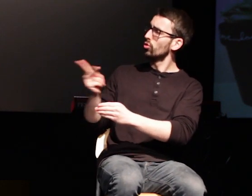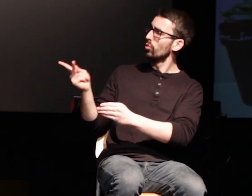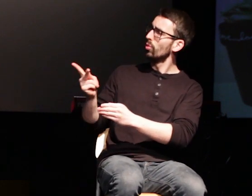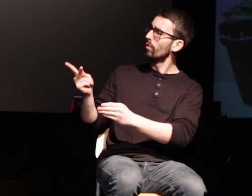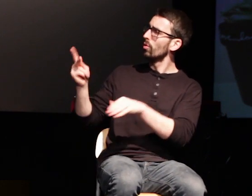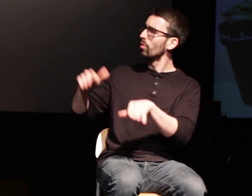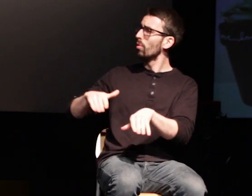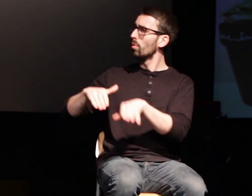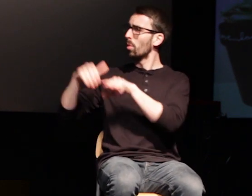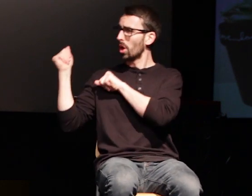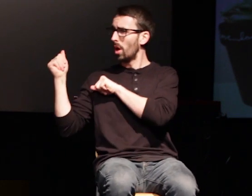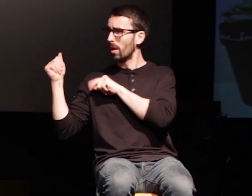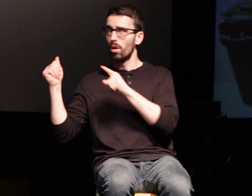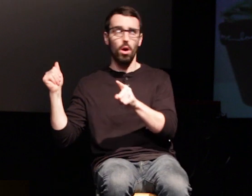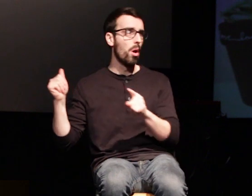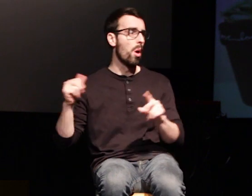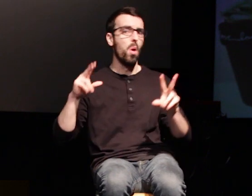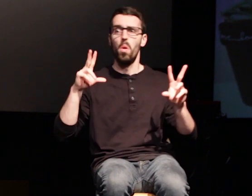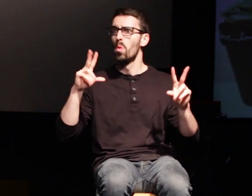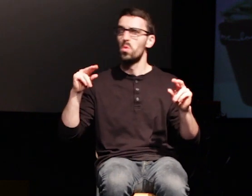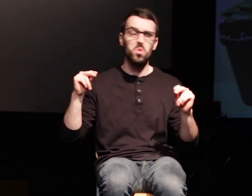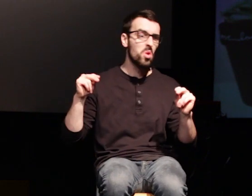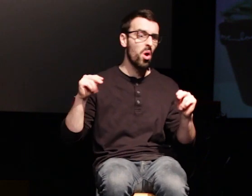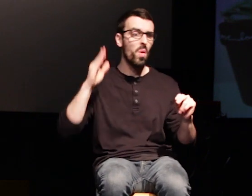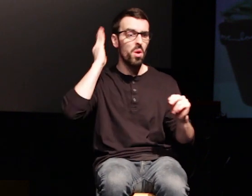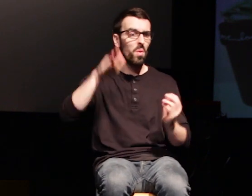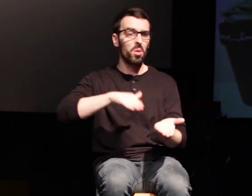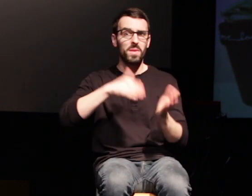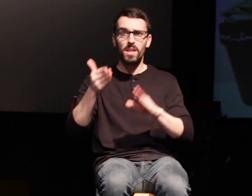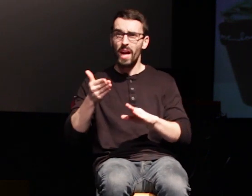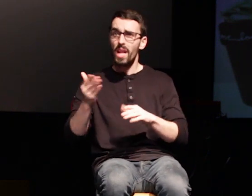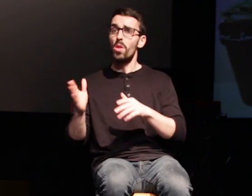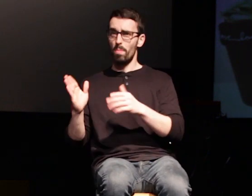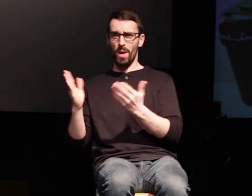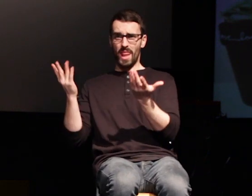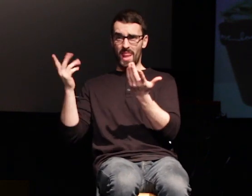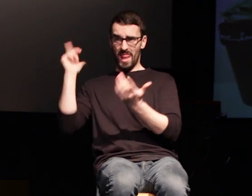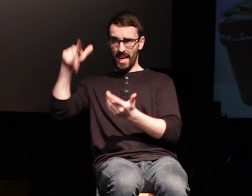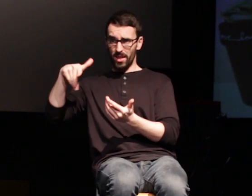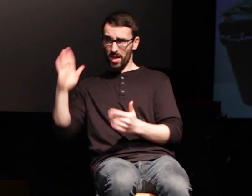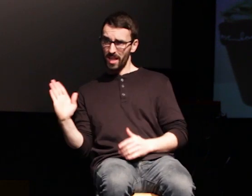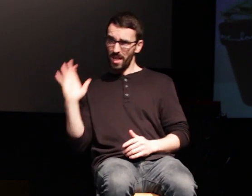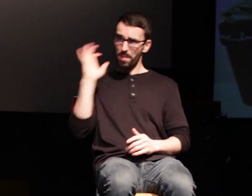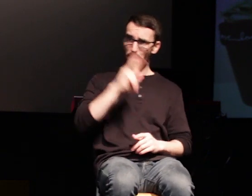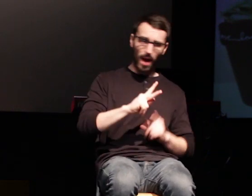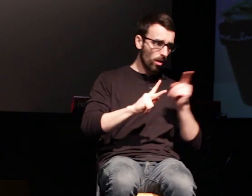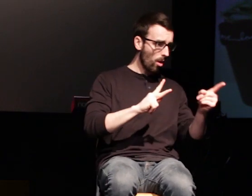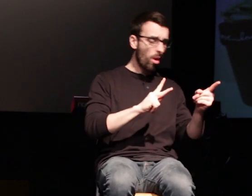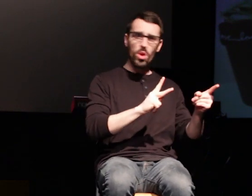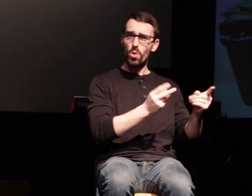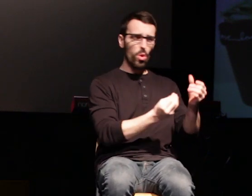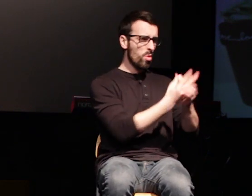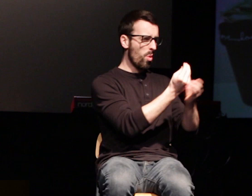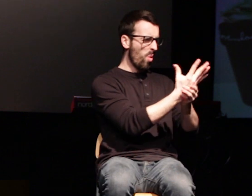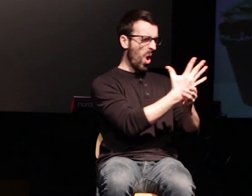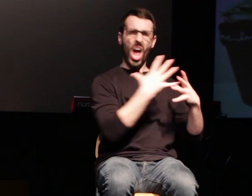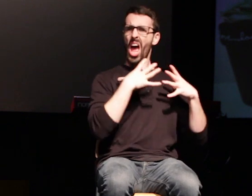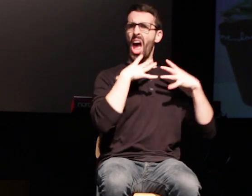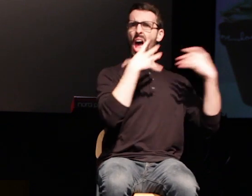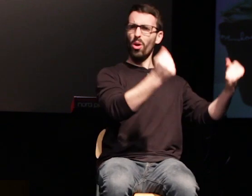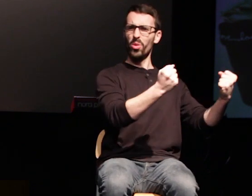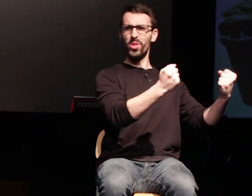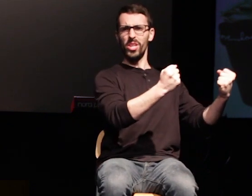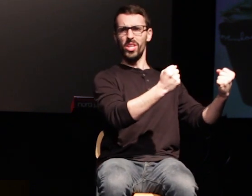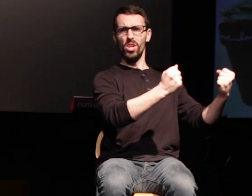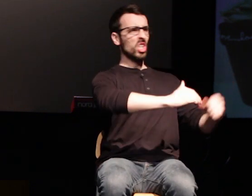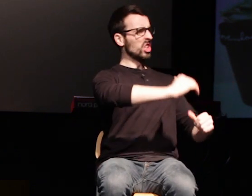so temperamental. And we looked at it, and it was more alive than it had ever been. I mean, it was like full, and it was growing, and it was getting